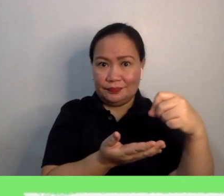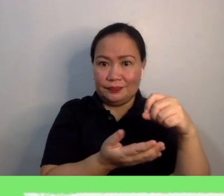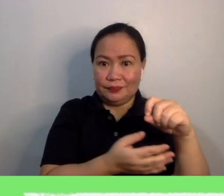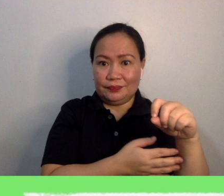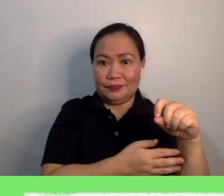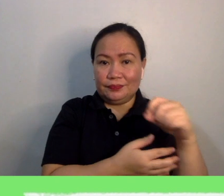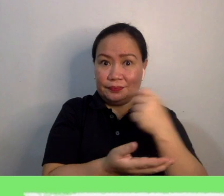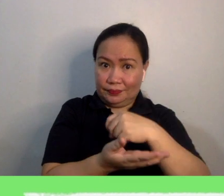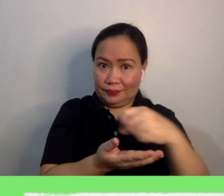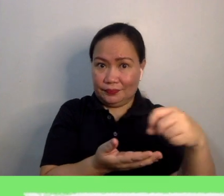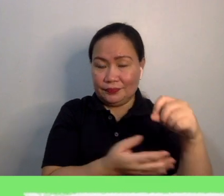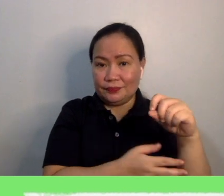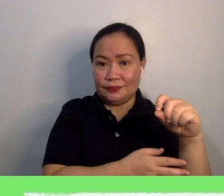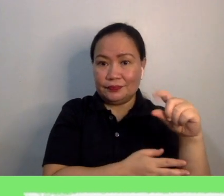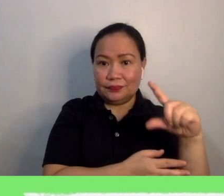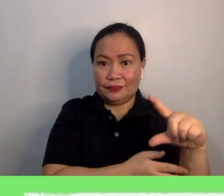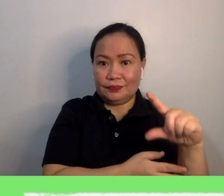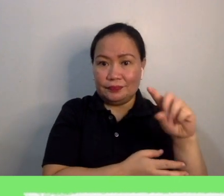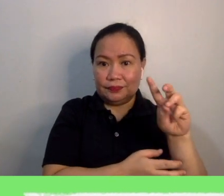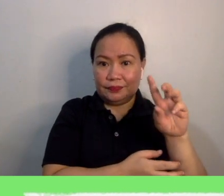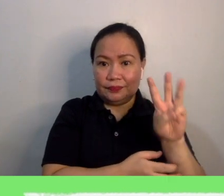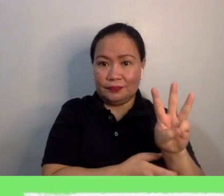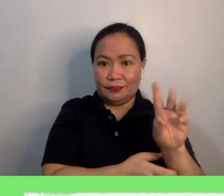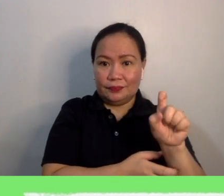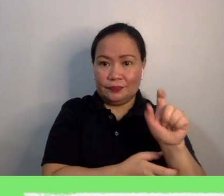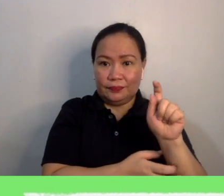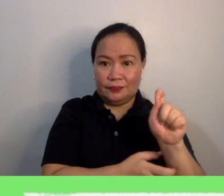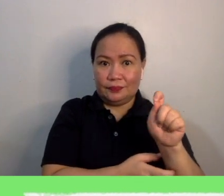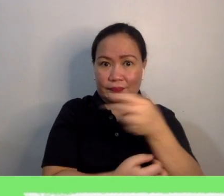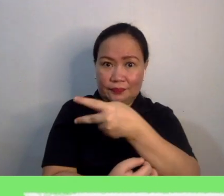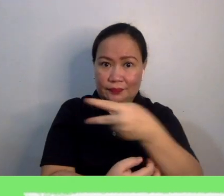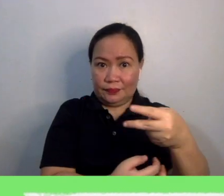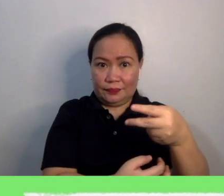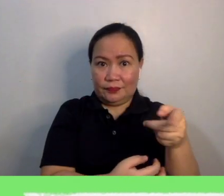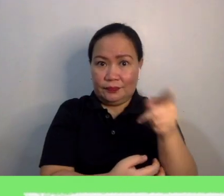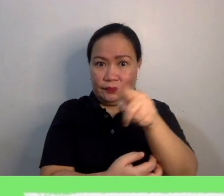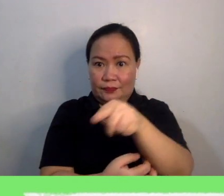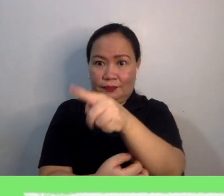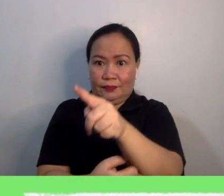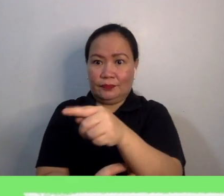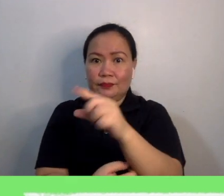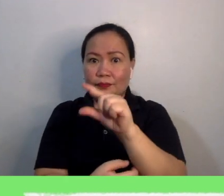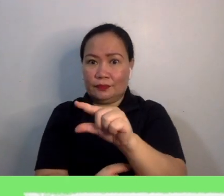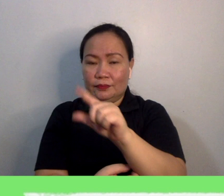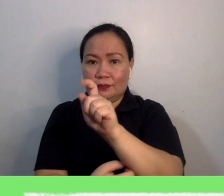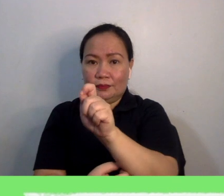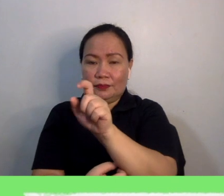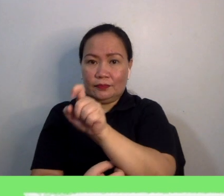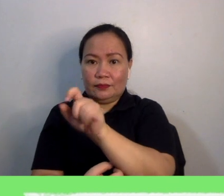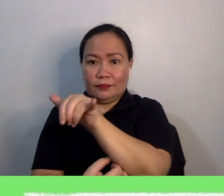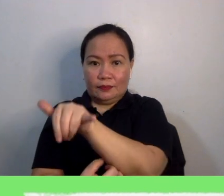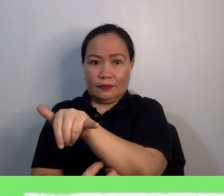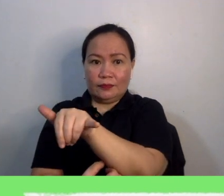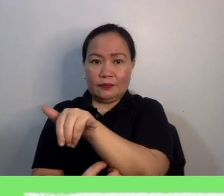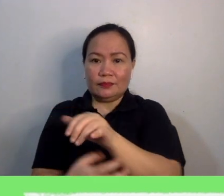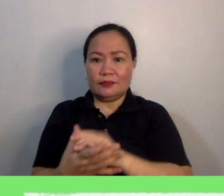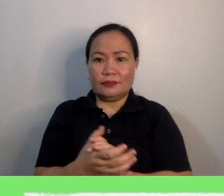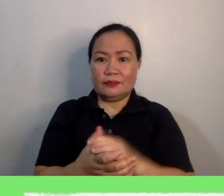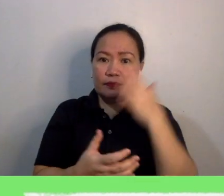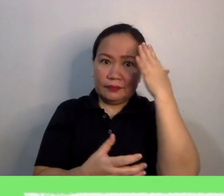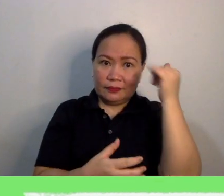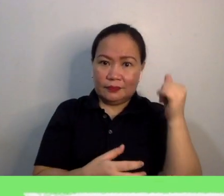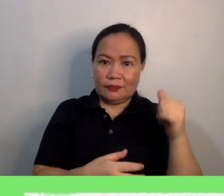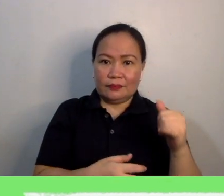Okay, or we can also say that angle WXT is congruent to angle TXY. Why? Because